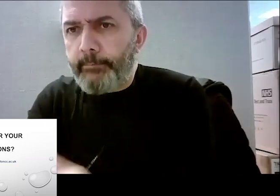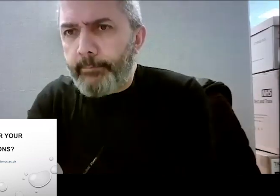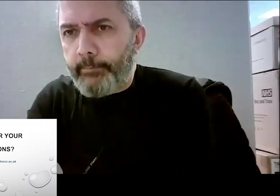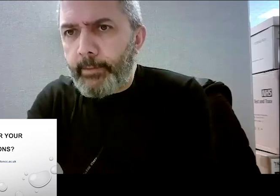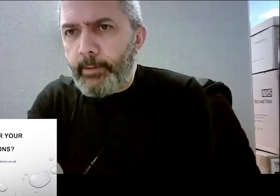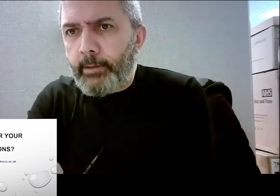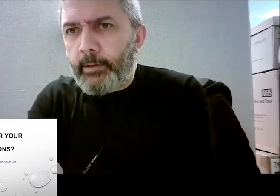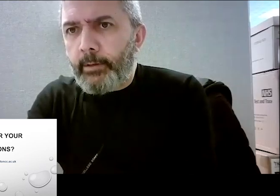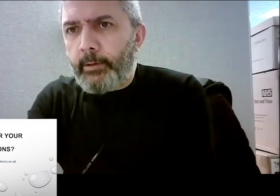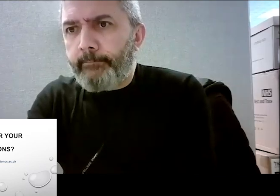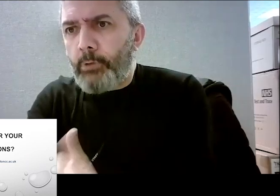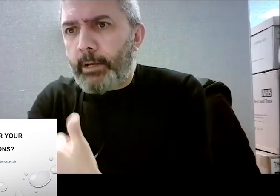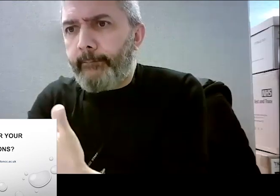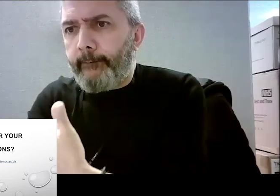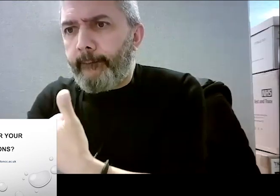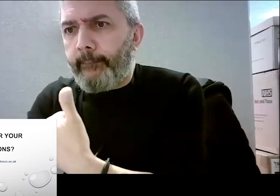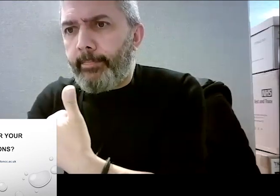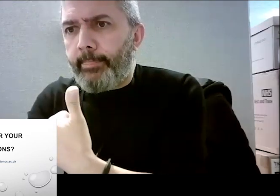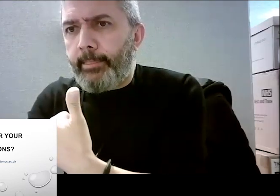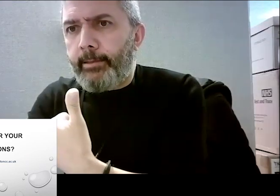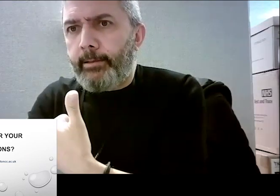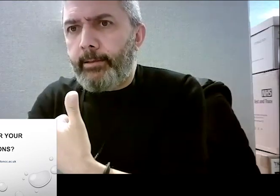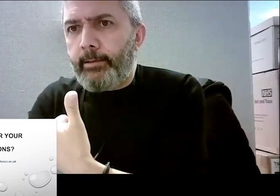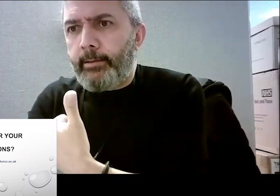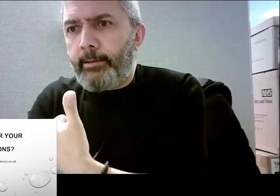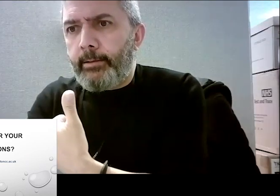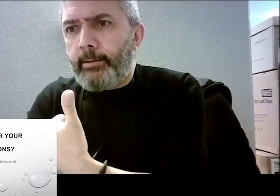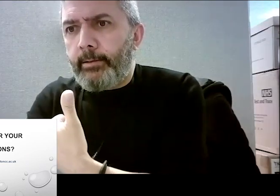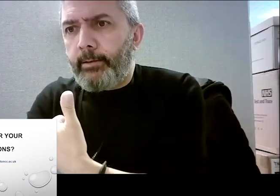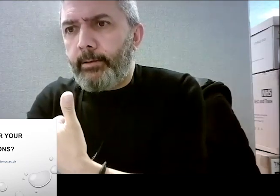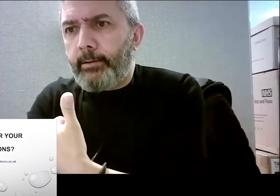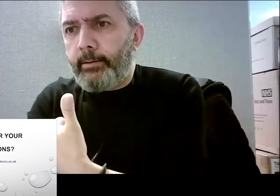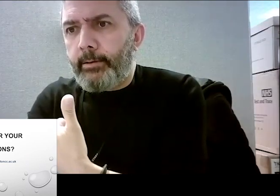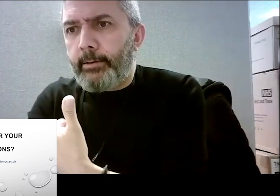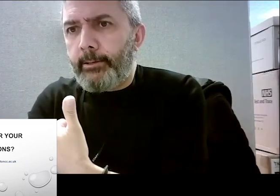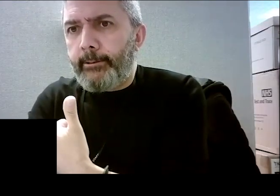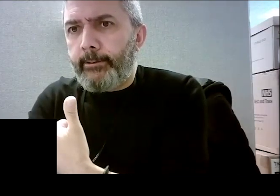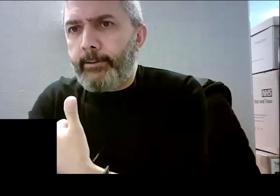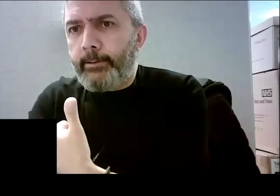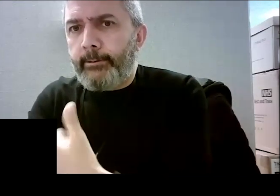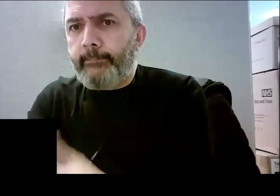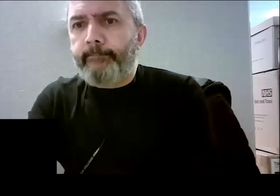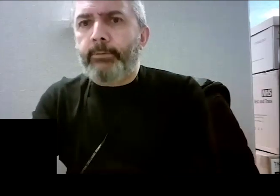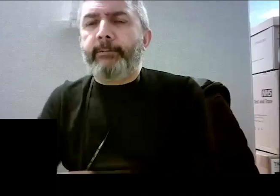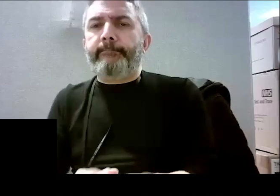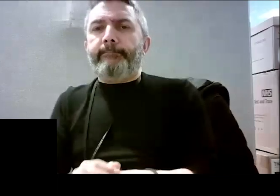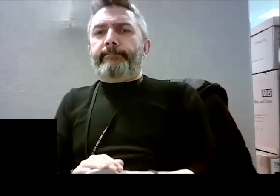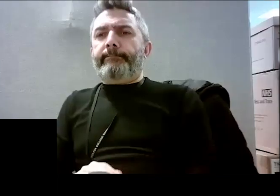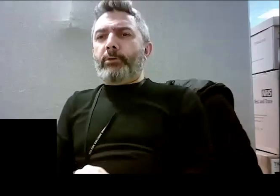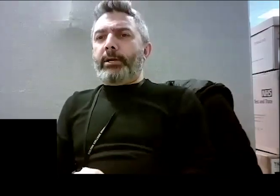Okay, I'll stop the screen share and I'll hand back over. Thank you. Okay.